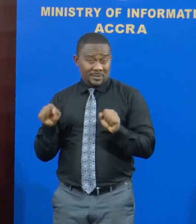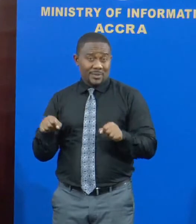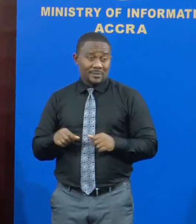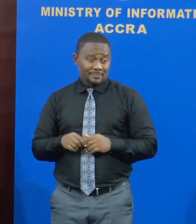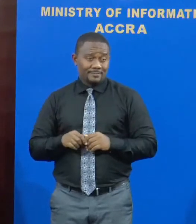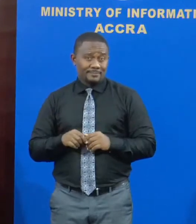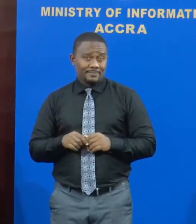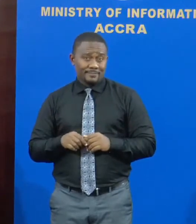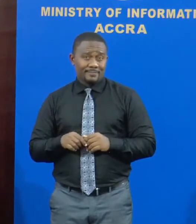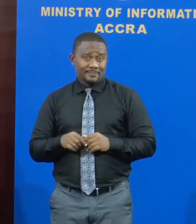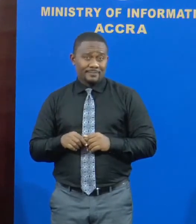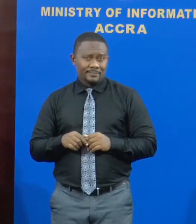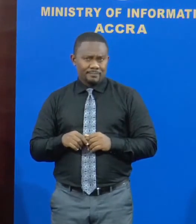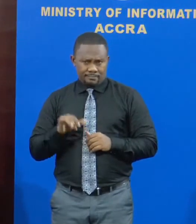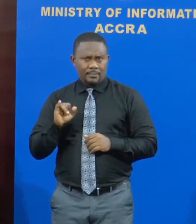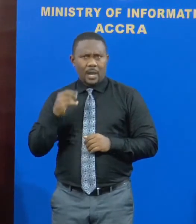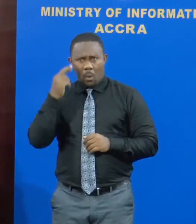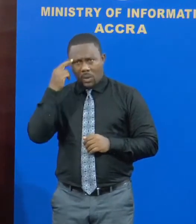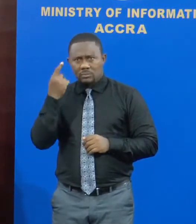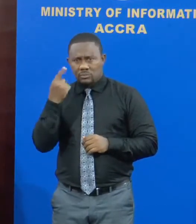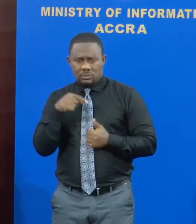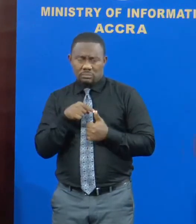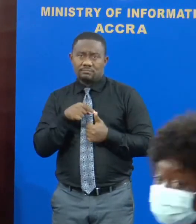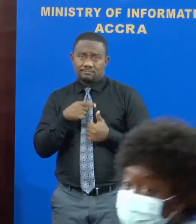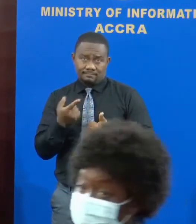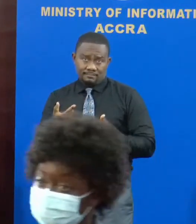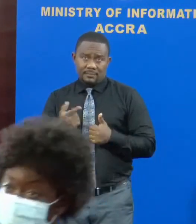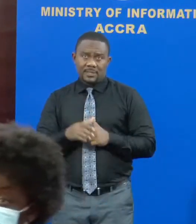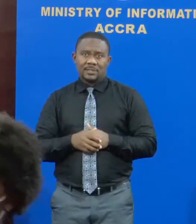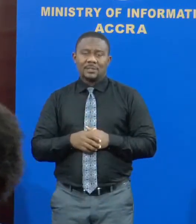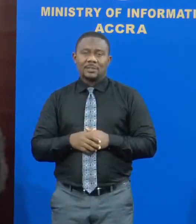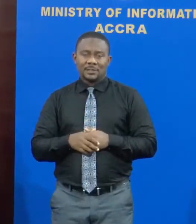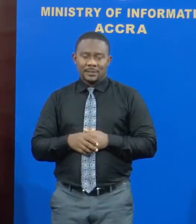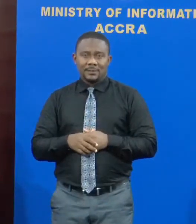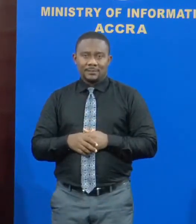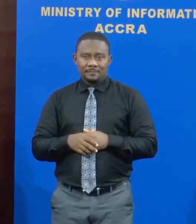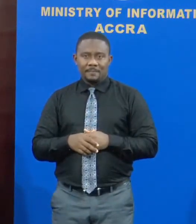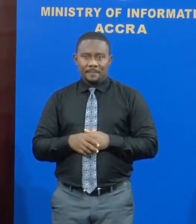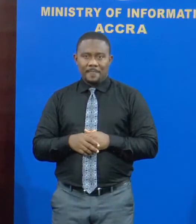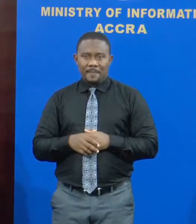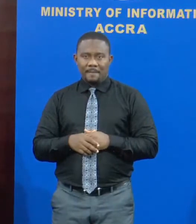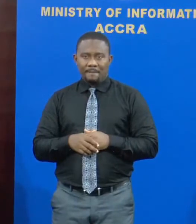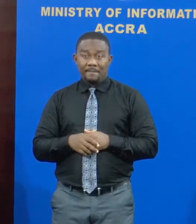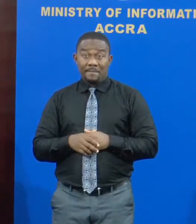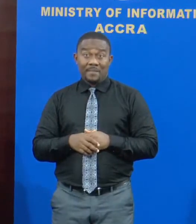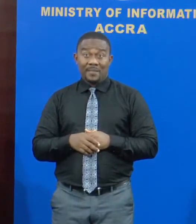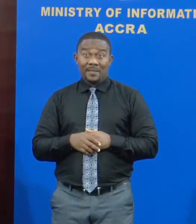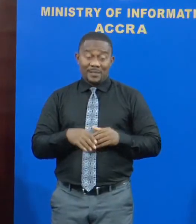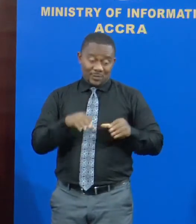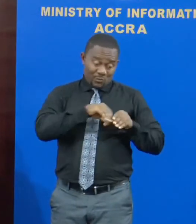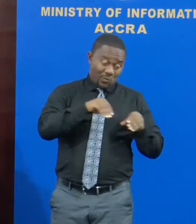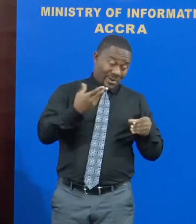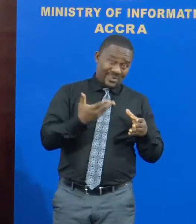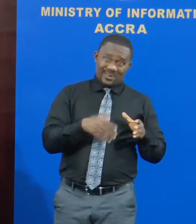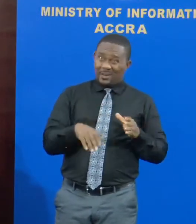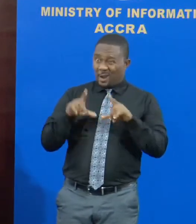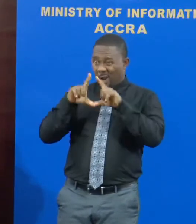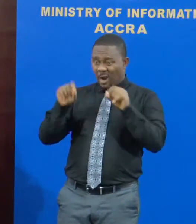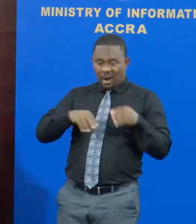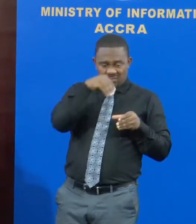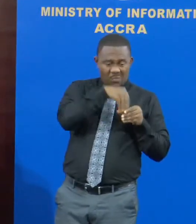So that's one of the reasons why we're doing this. We want to free up some space in your wallet so that you can put in more